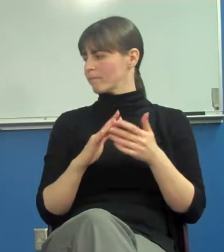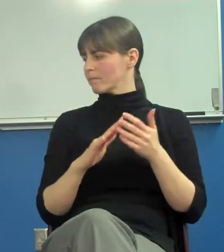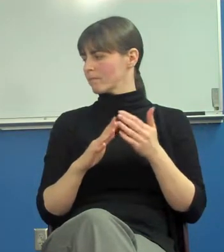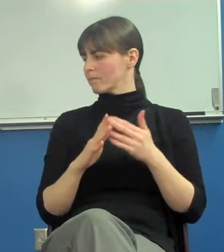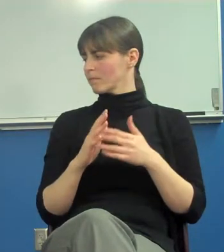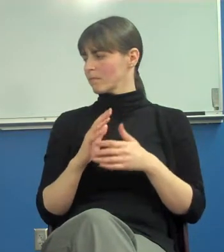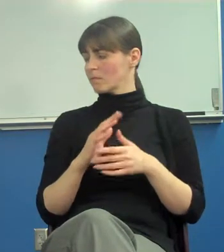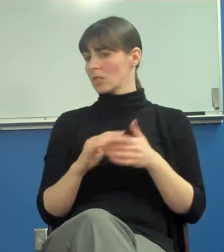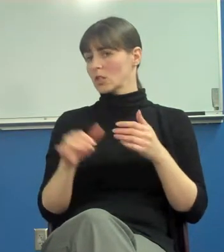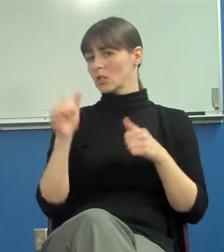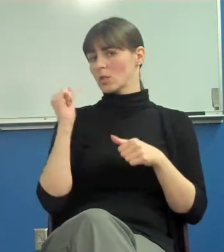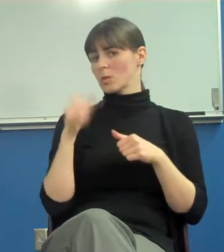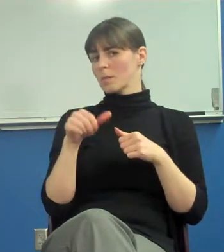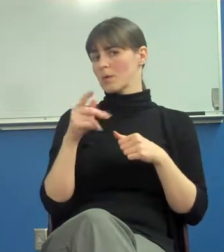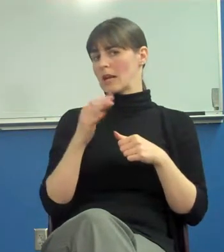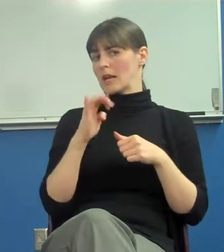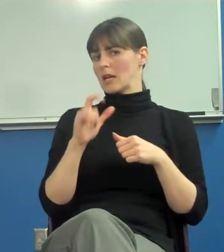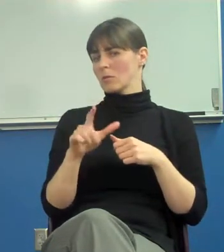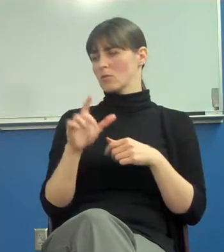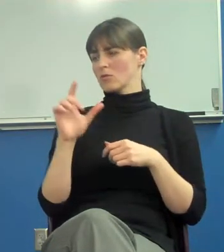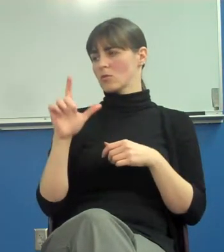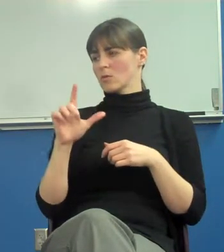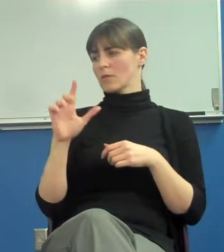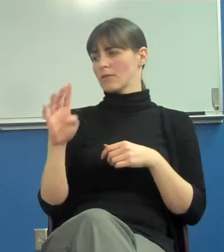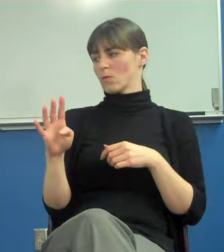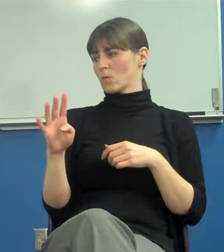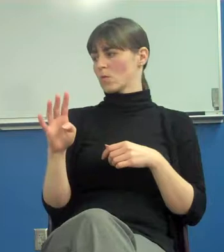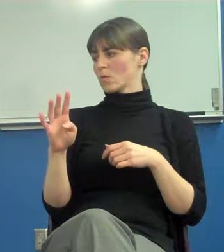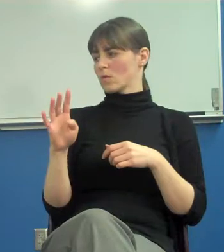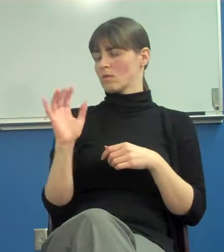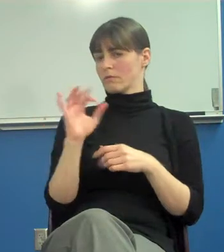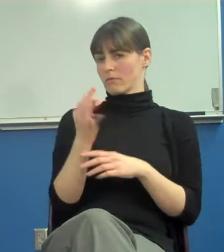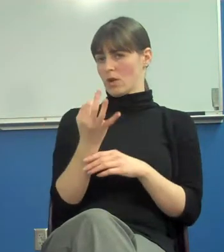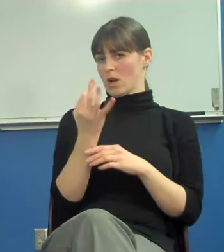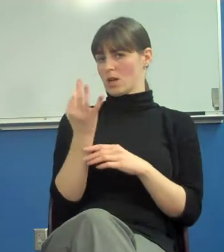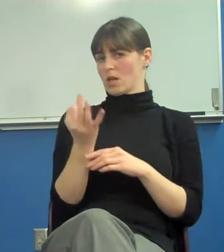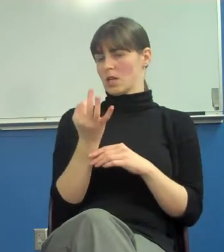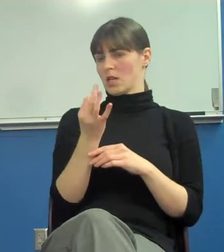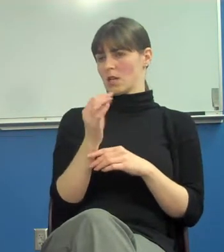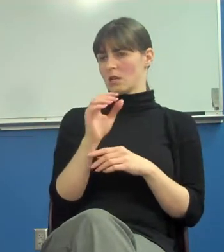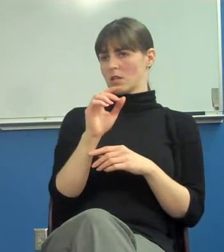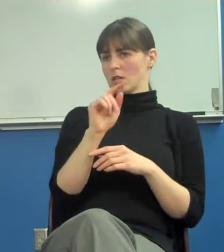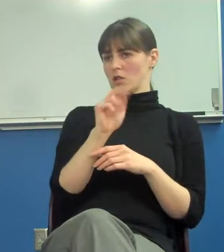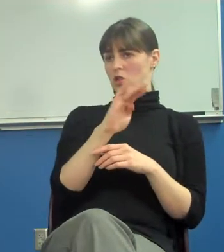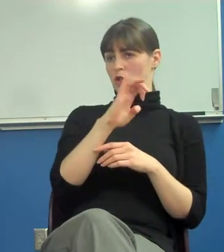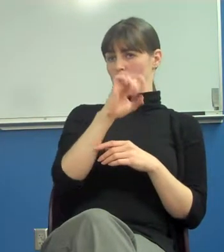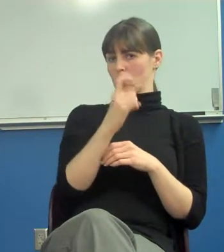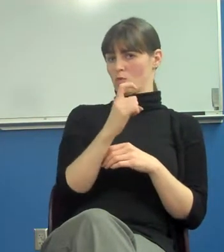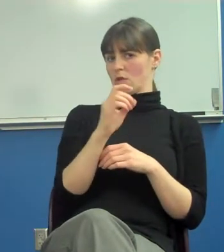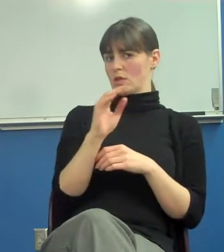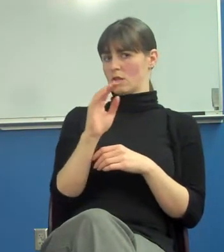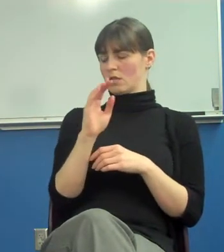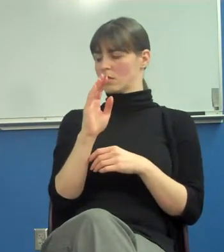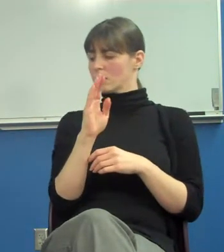remember on April 24th, that's a Friday, Trix Bruce will be having the